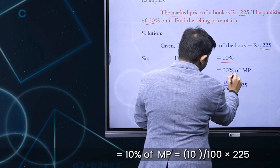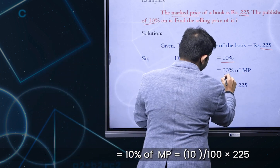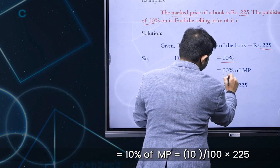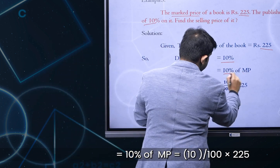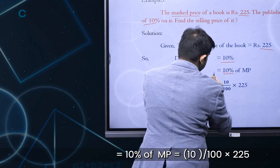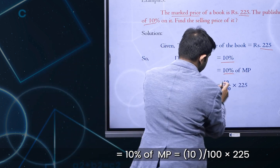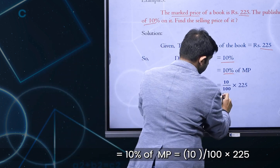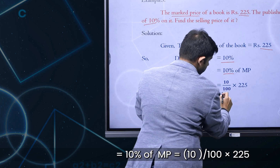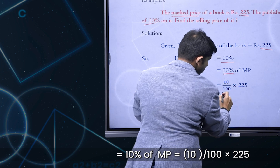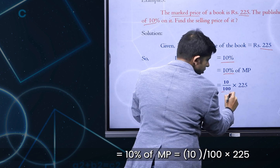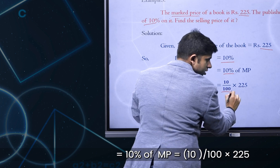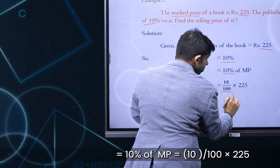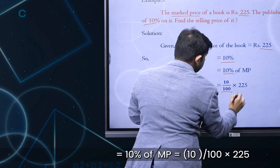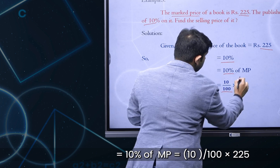100 into 225.